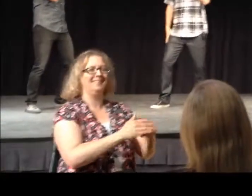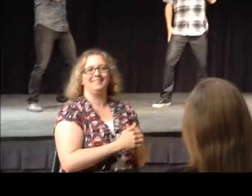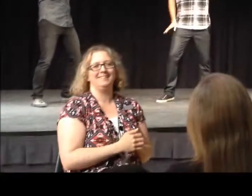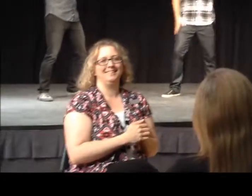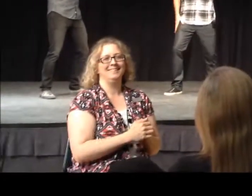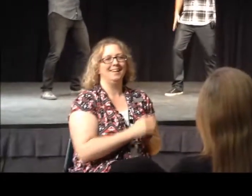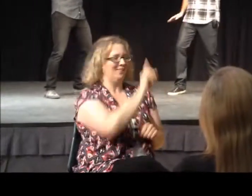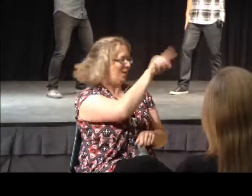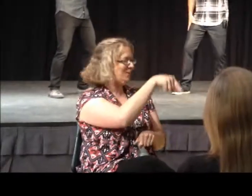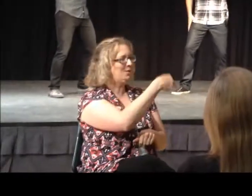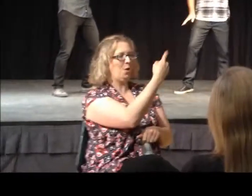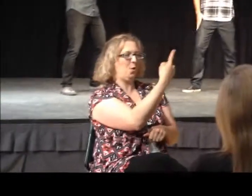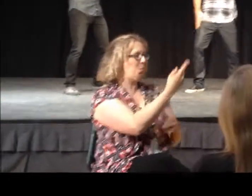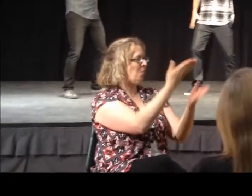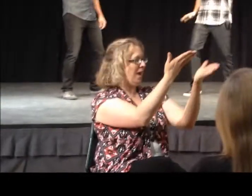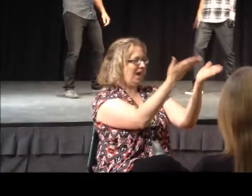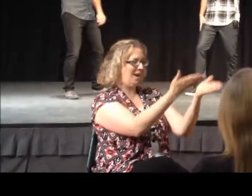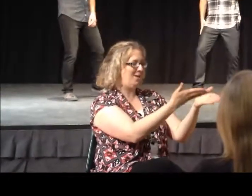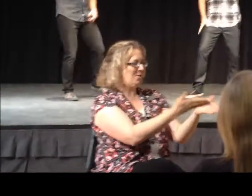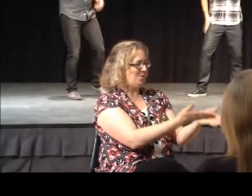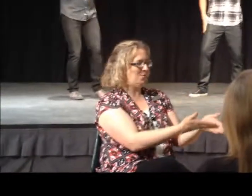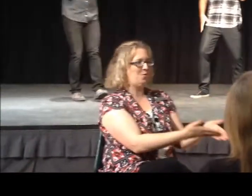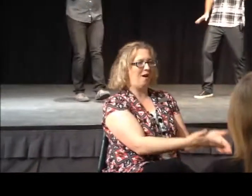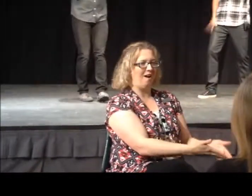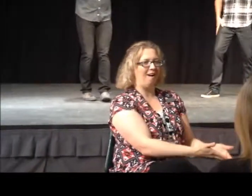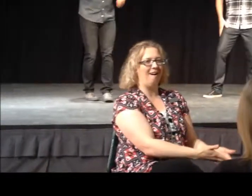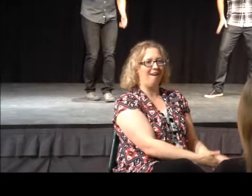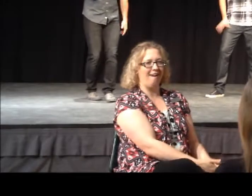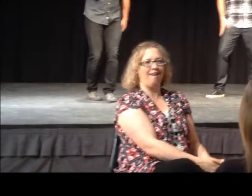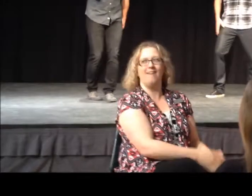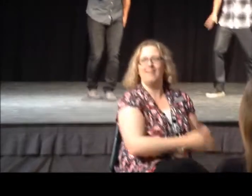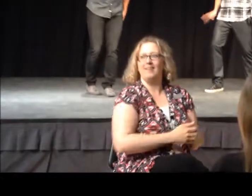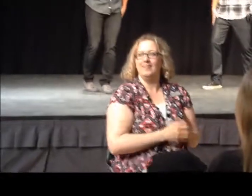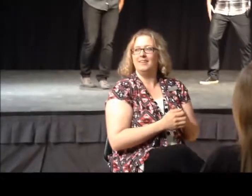Just don't wait for